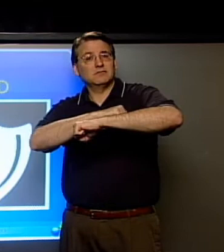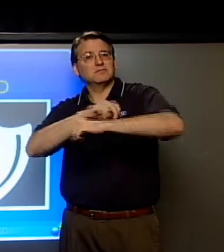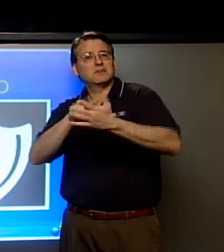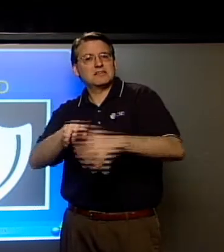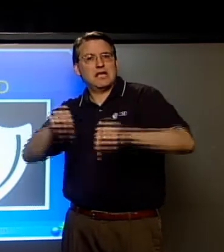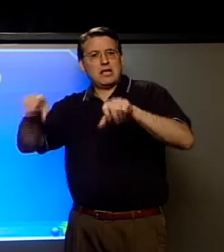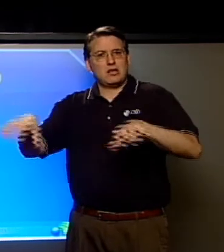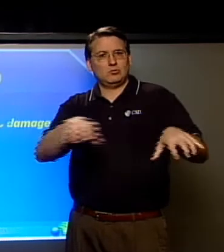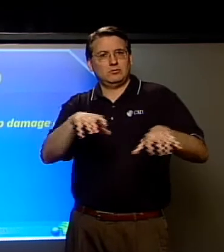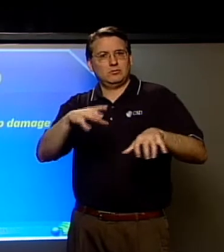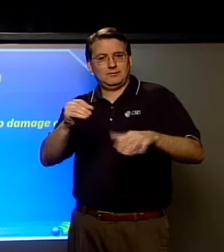Lastly, defend.